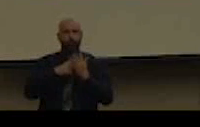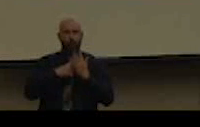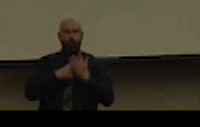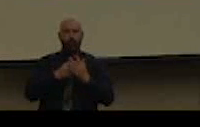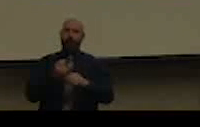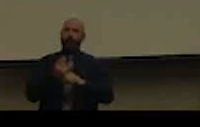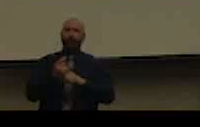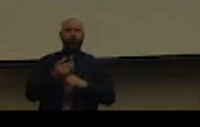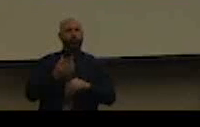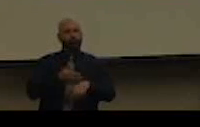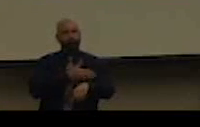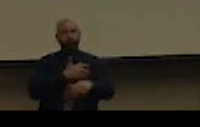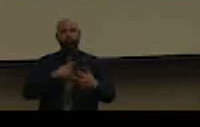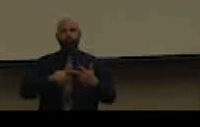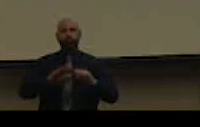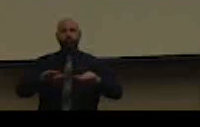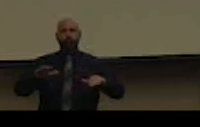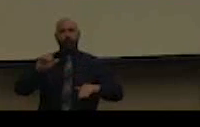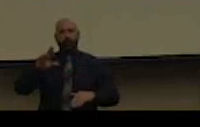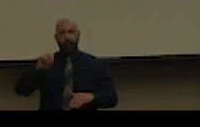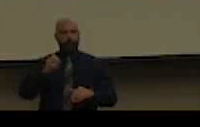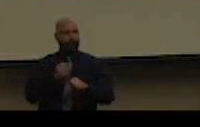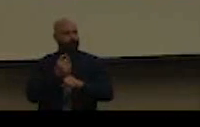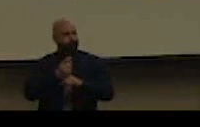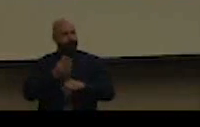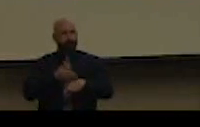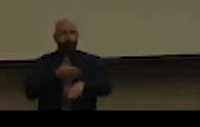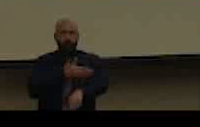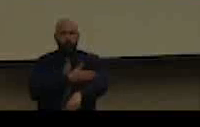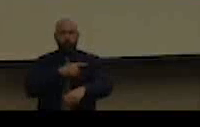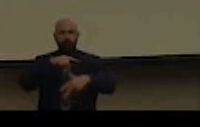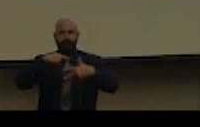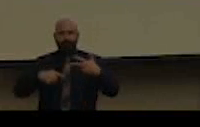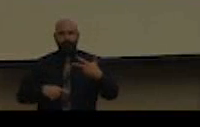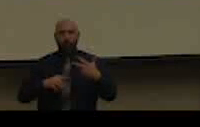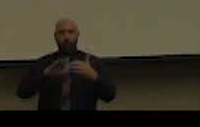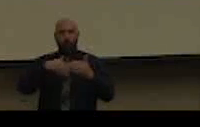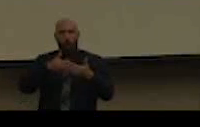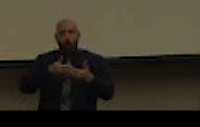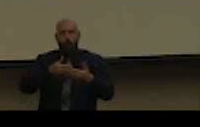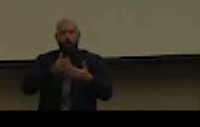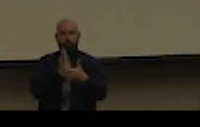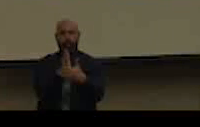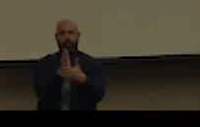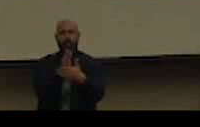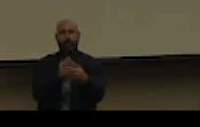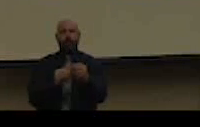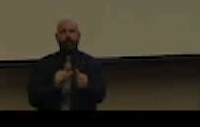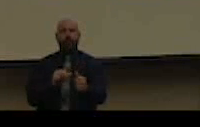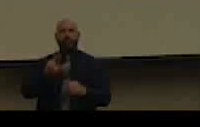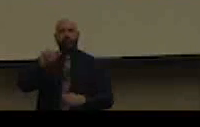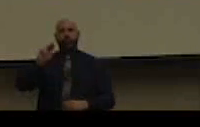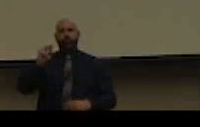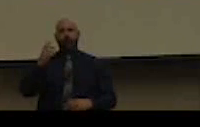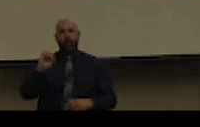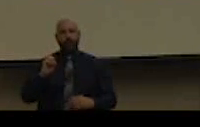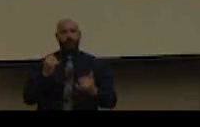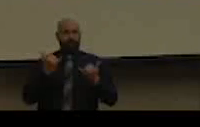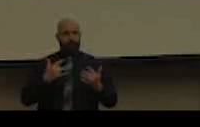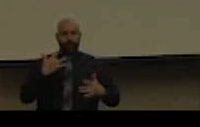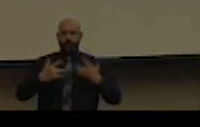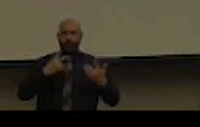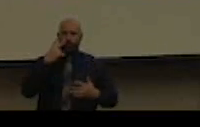every year improving, all of them within the proficient range at this point, which is extremely exciting to see.